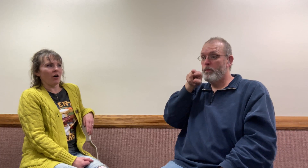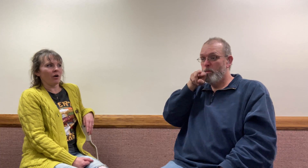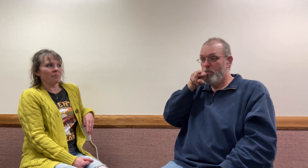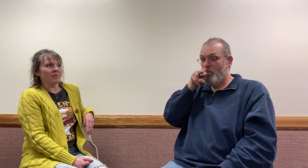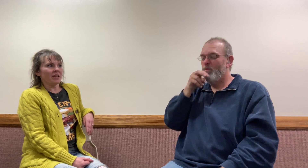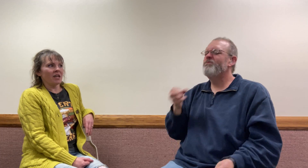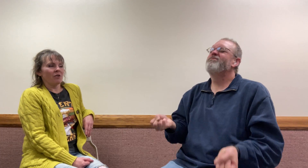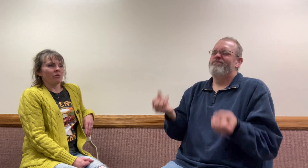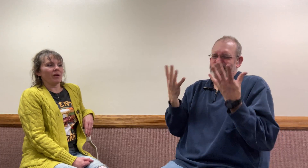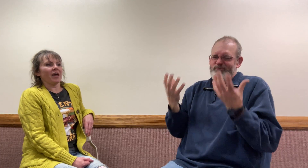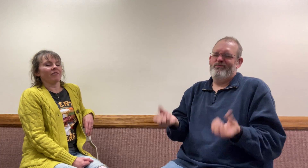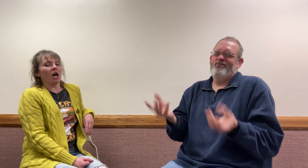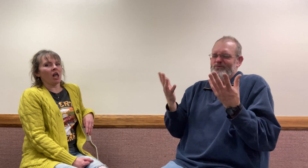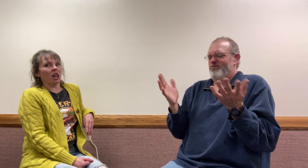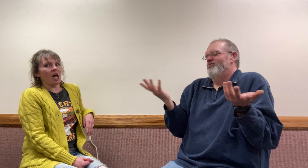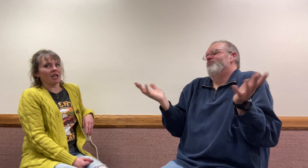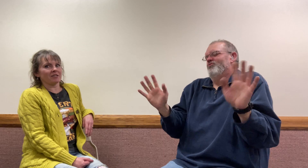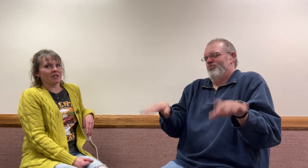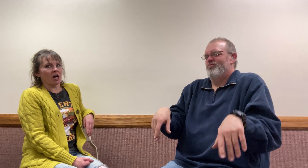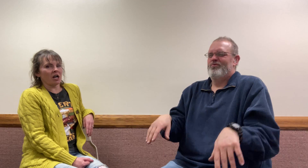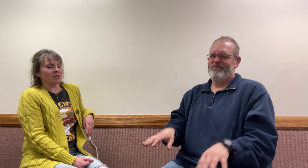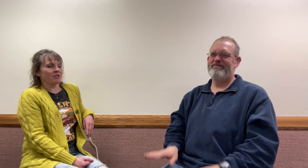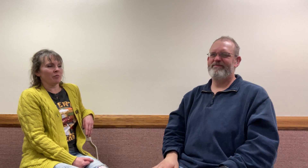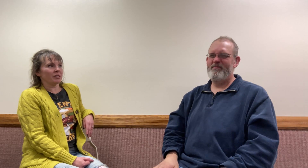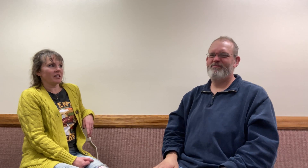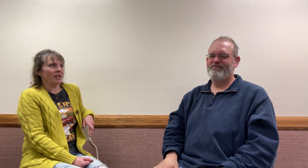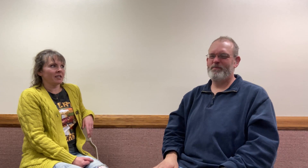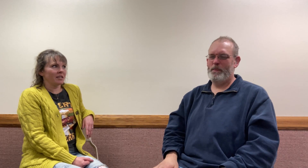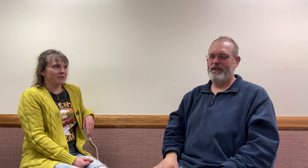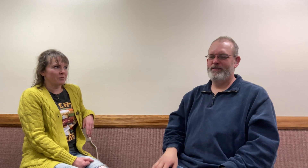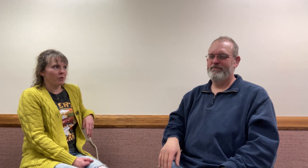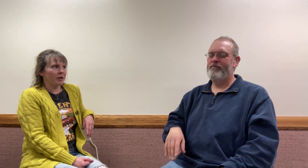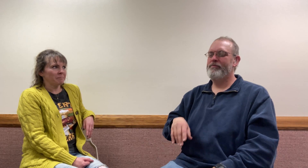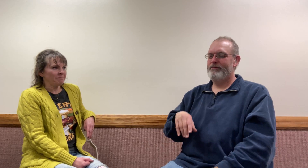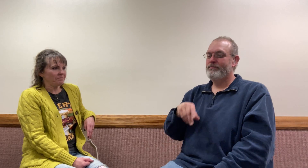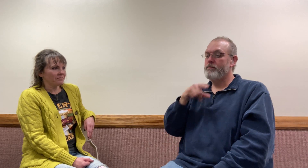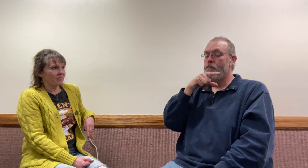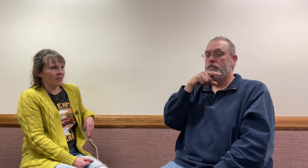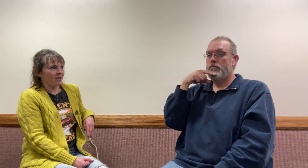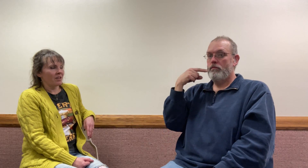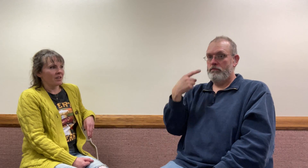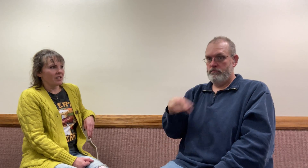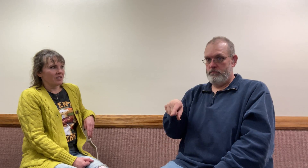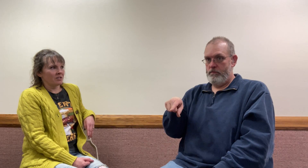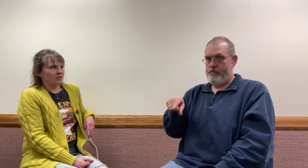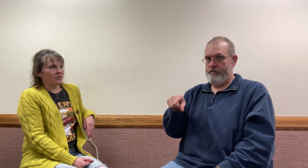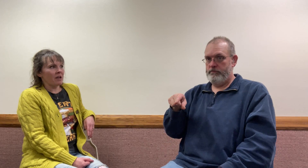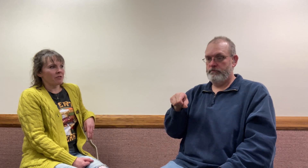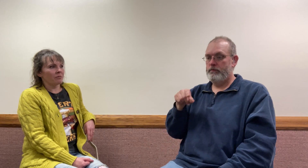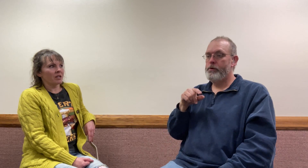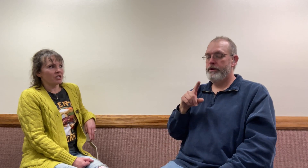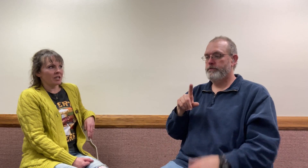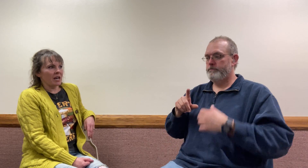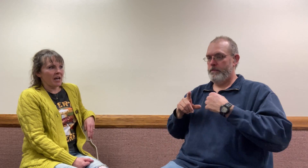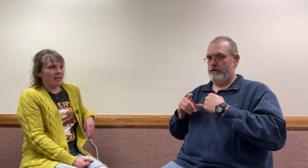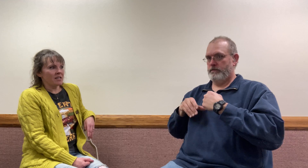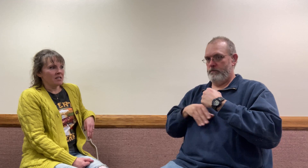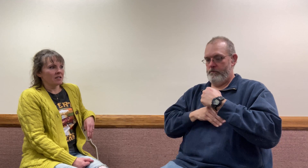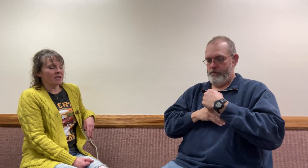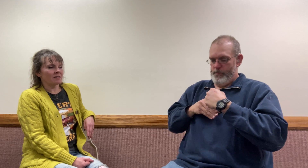home. We have a lot of cigars. No big deal, I can get some more. So now the Russian guy, he's a